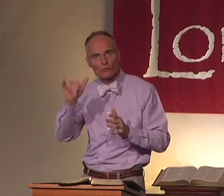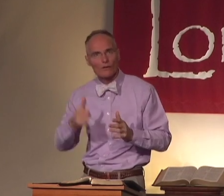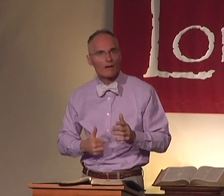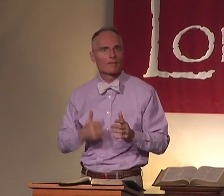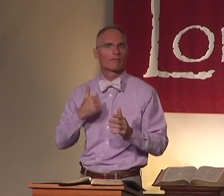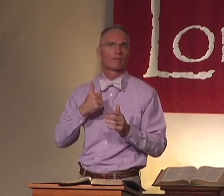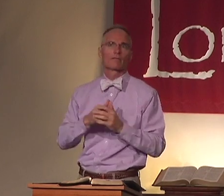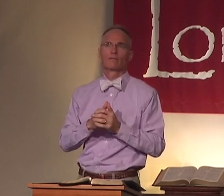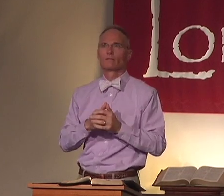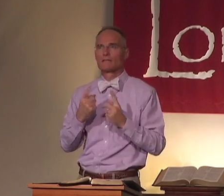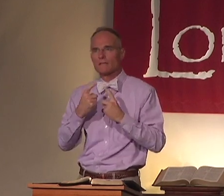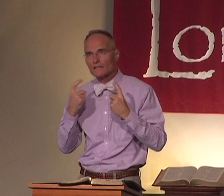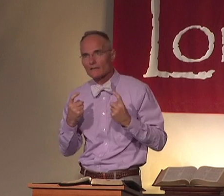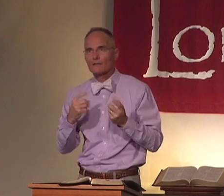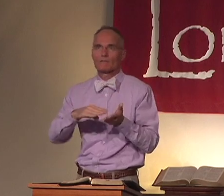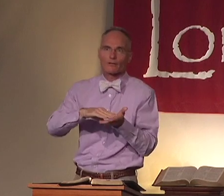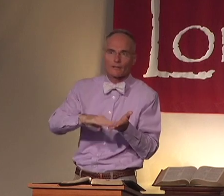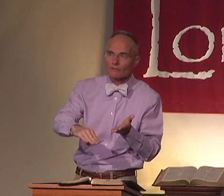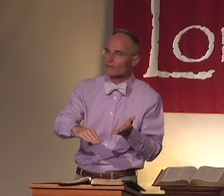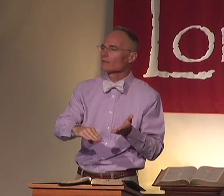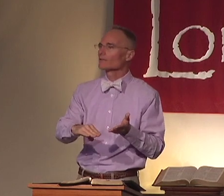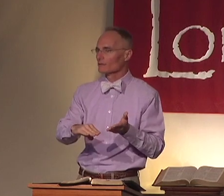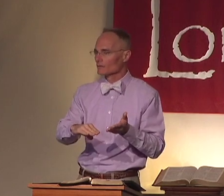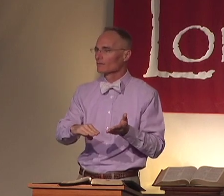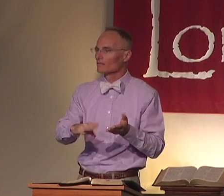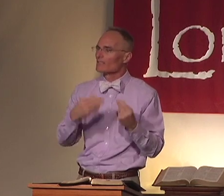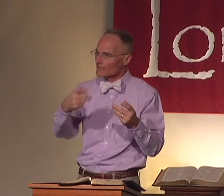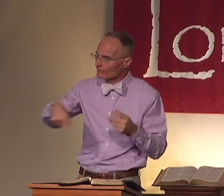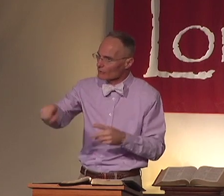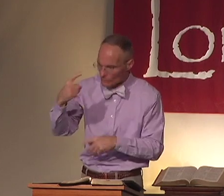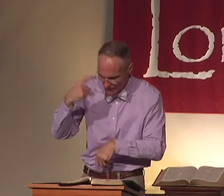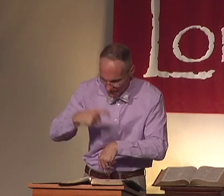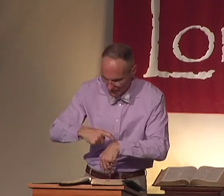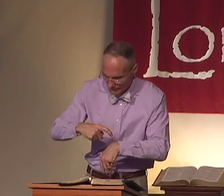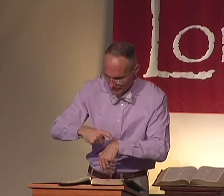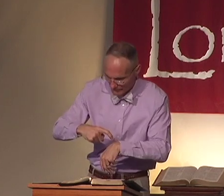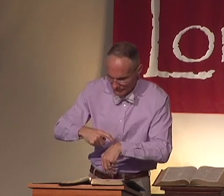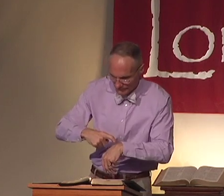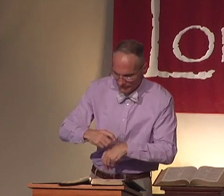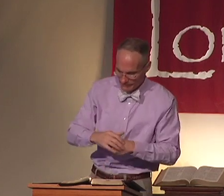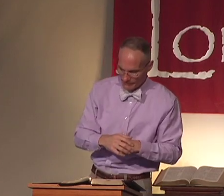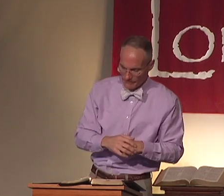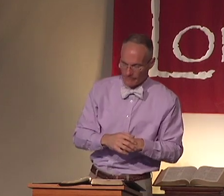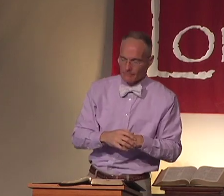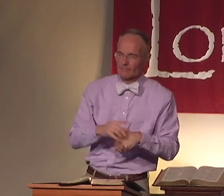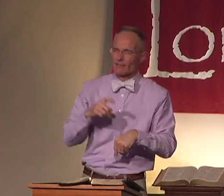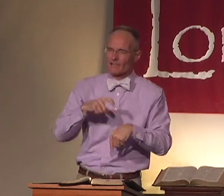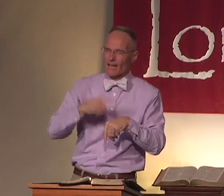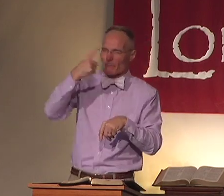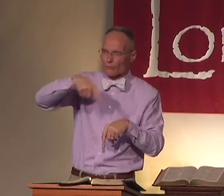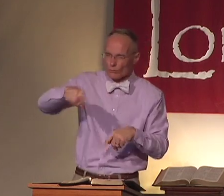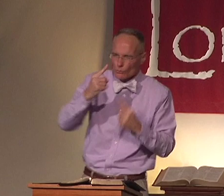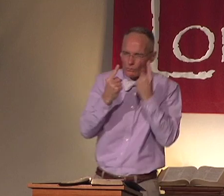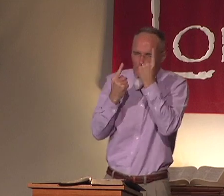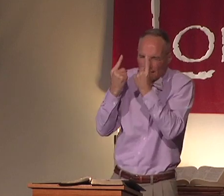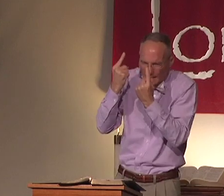Jesus, eternal life, sin, forgiveness. He's given you time. Time for